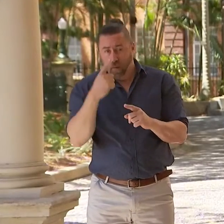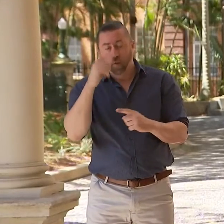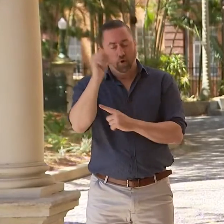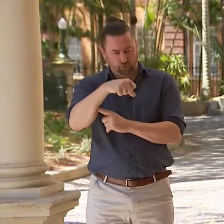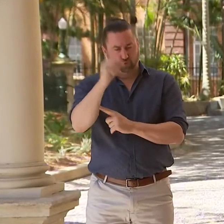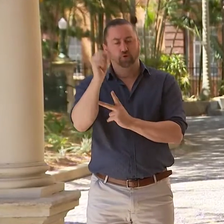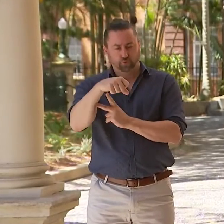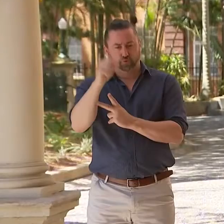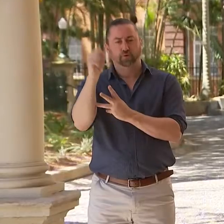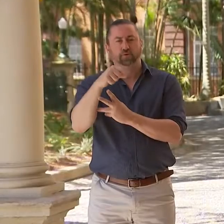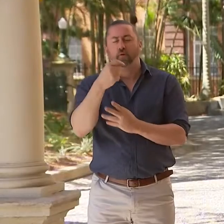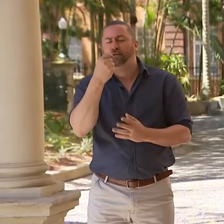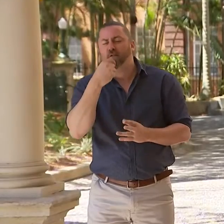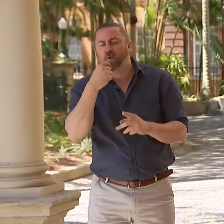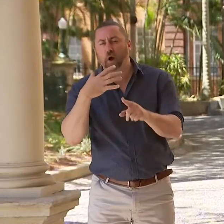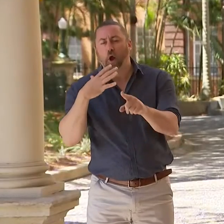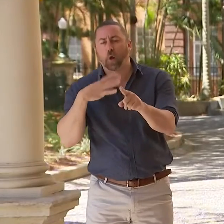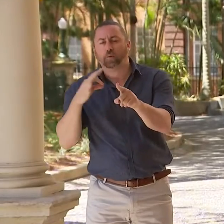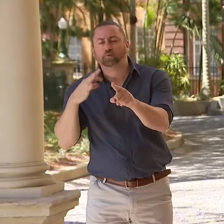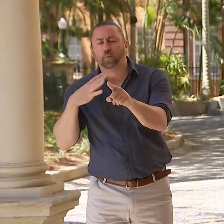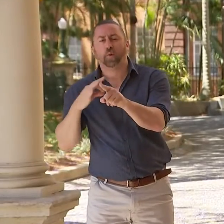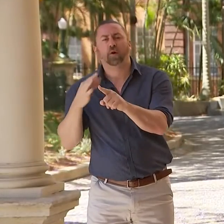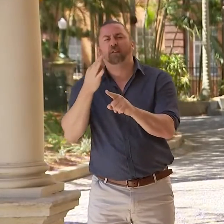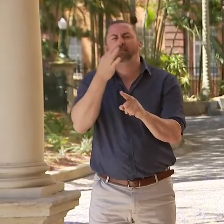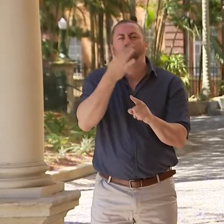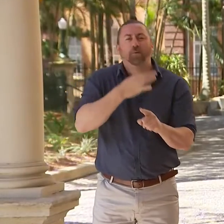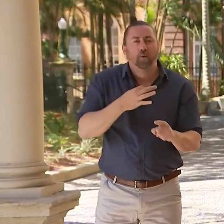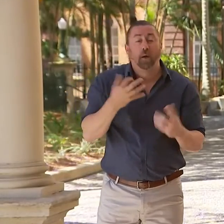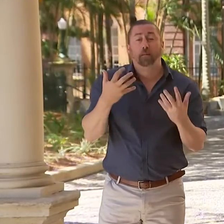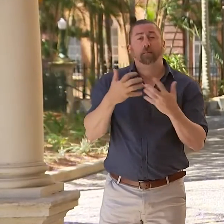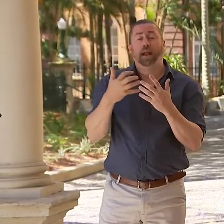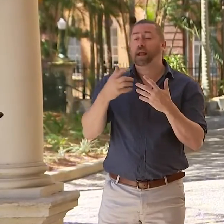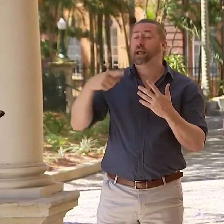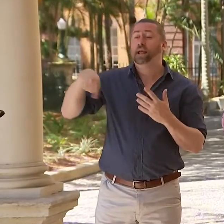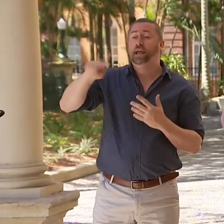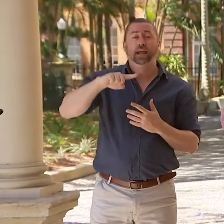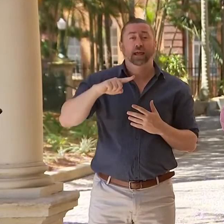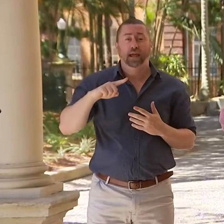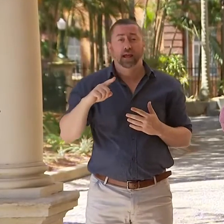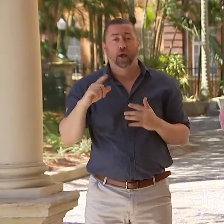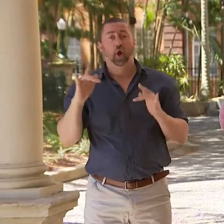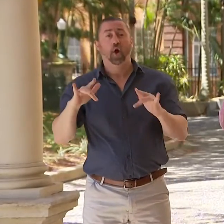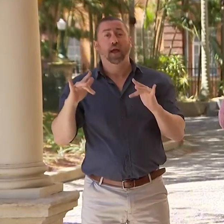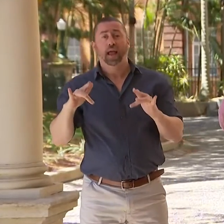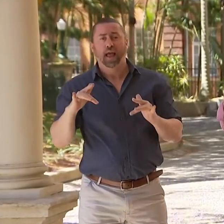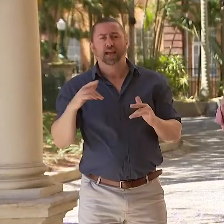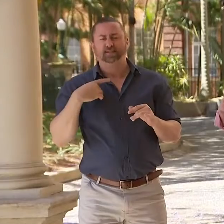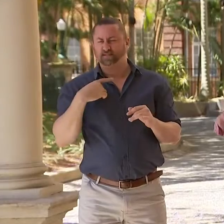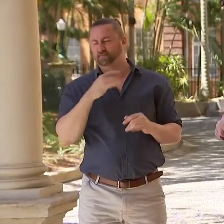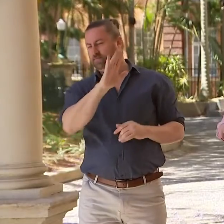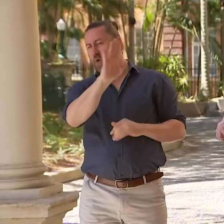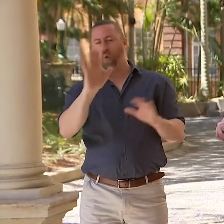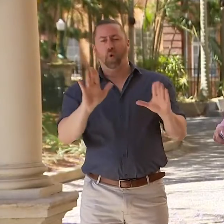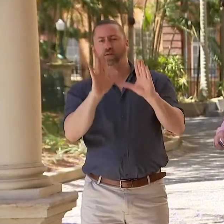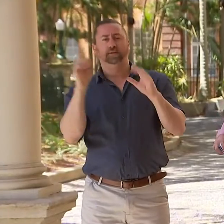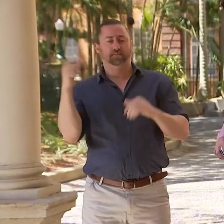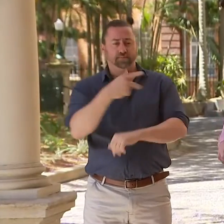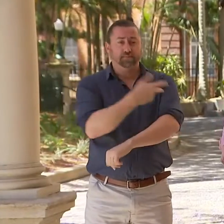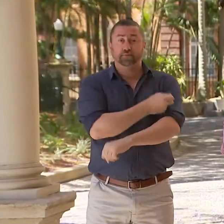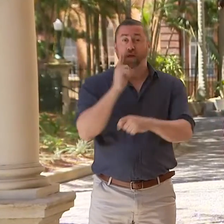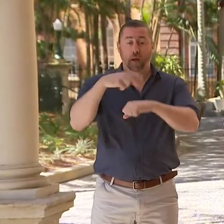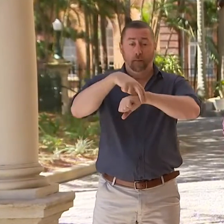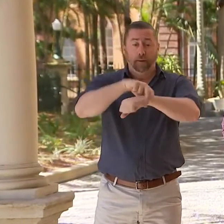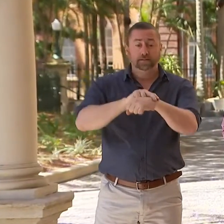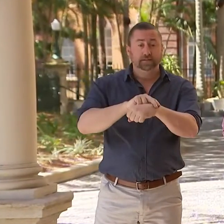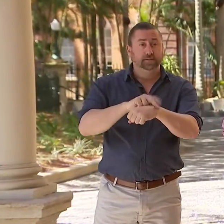not being vaccinated. In fact, the majority of those were people who are on leave anyway. And then, as you've seen, police have